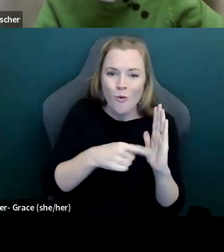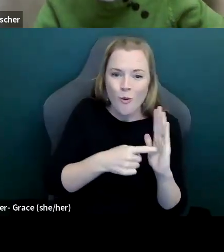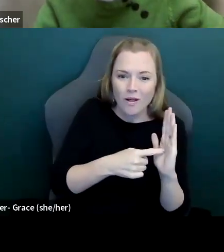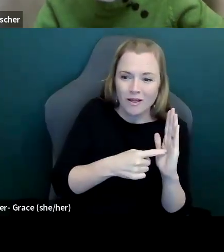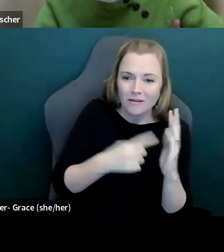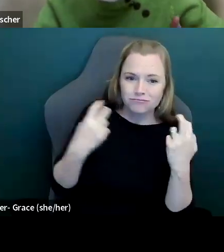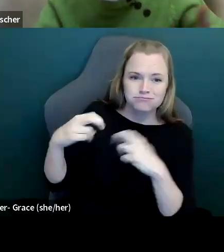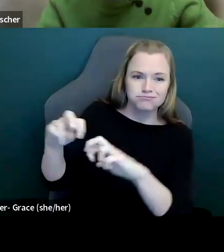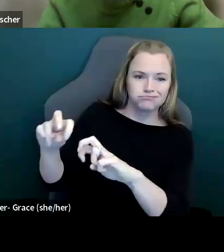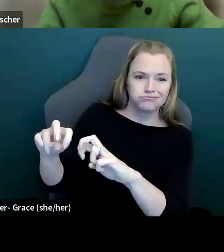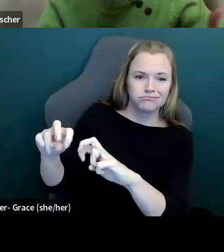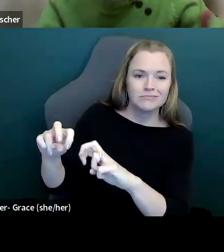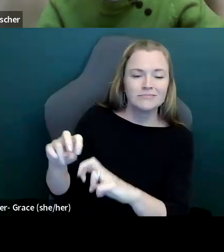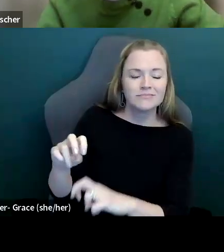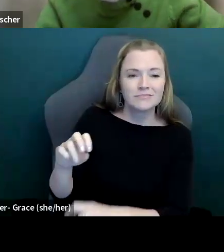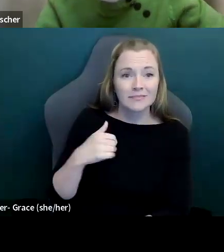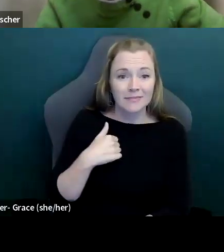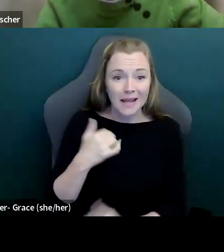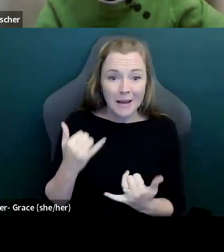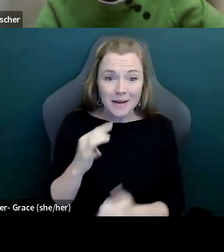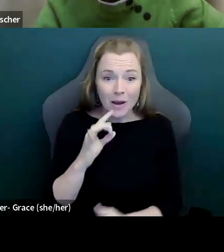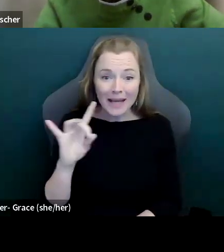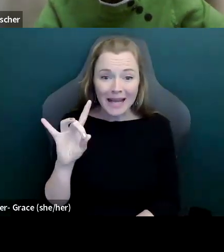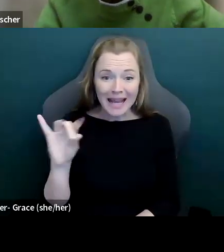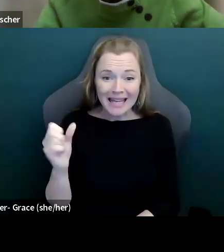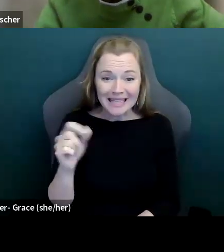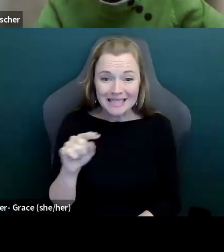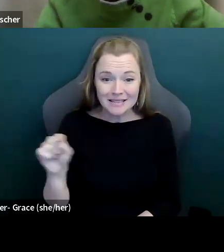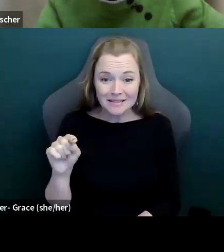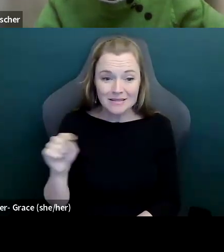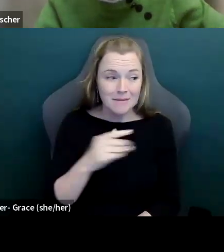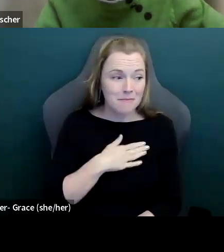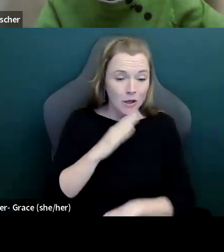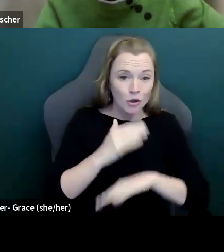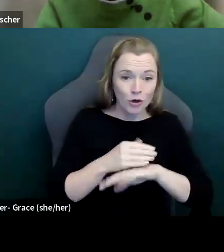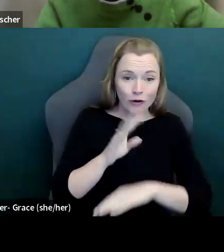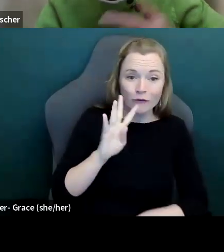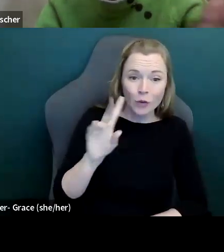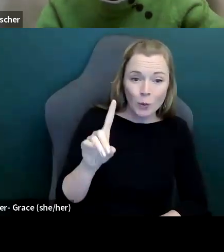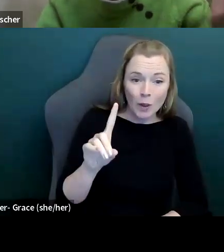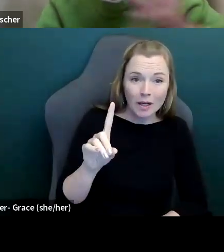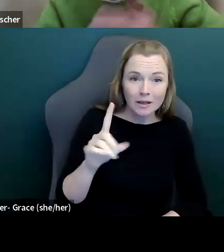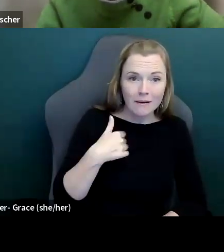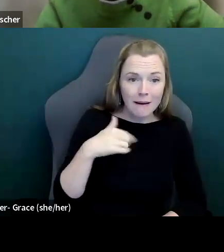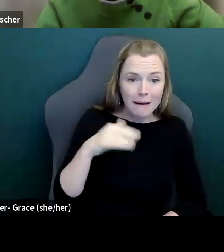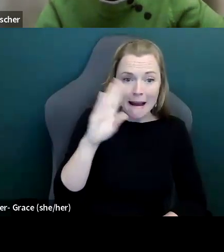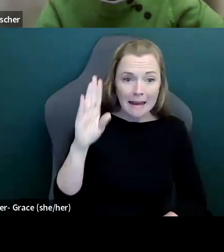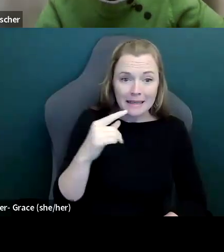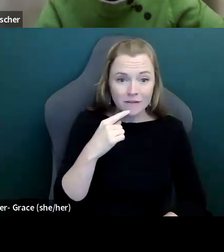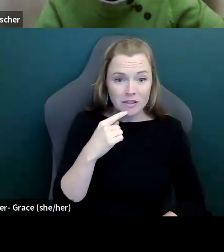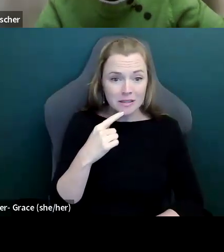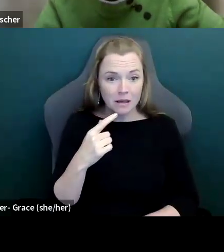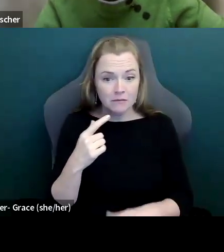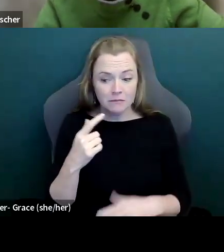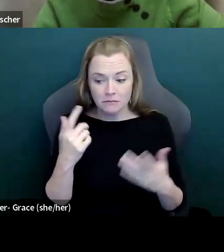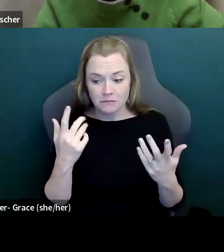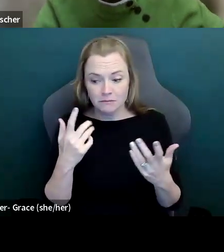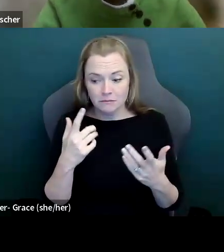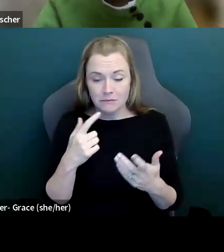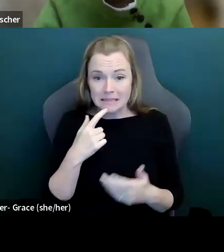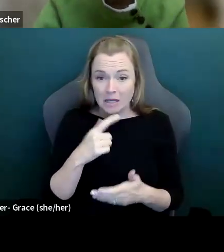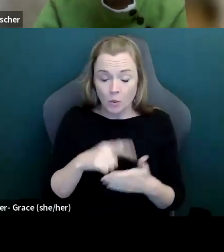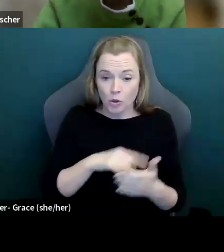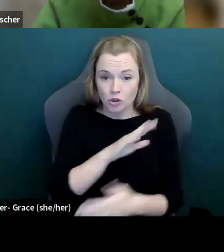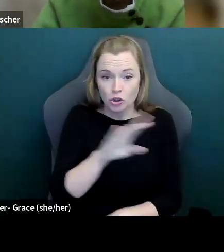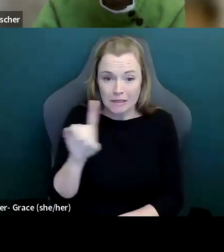it. Well, I'm in my 80s. My daughter is 41. I never said what her disability was. My